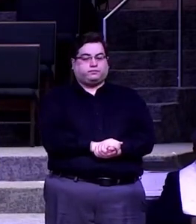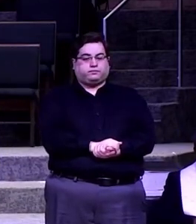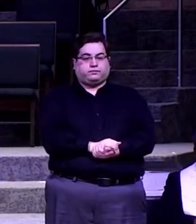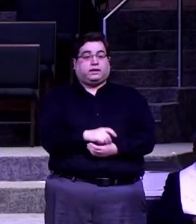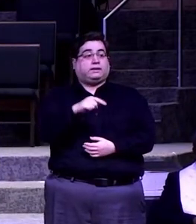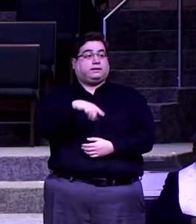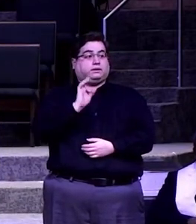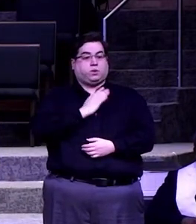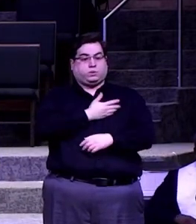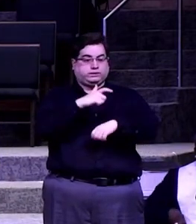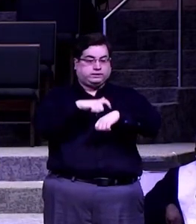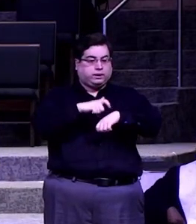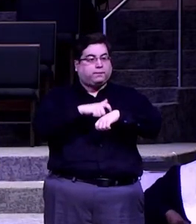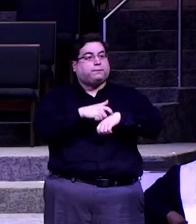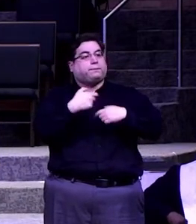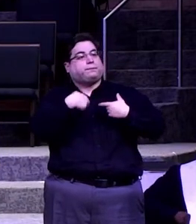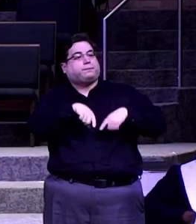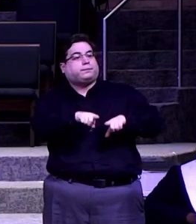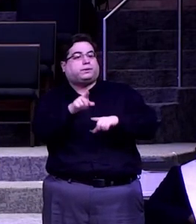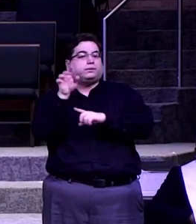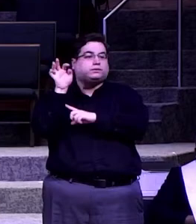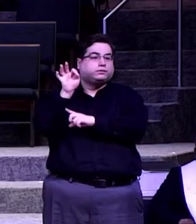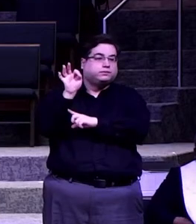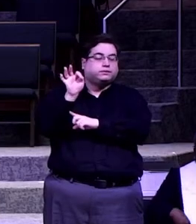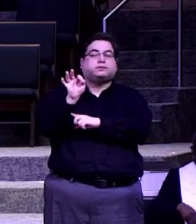This is our time in our service